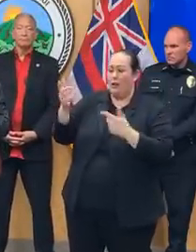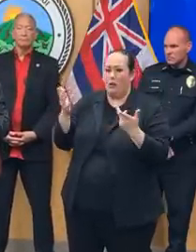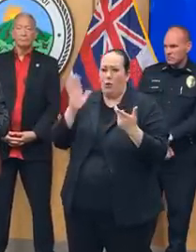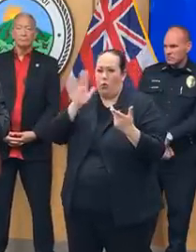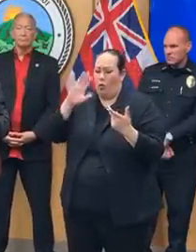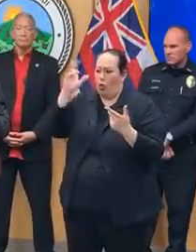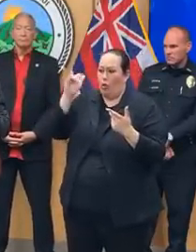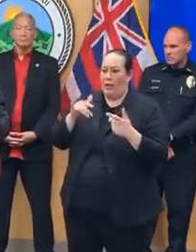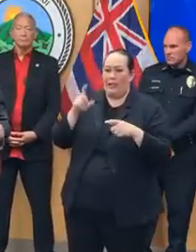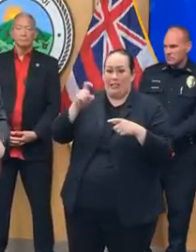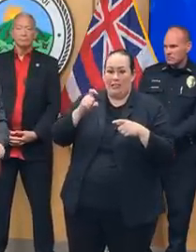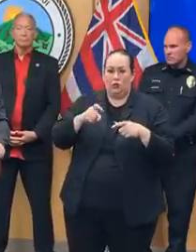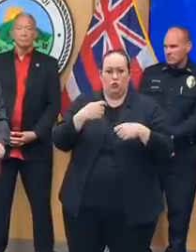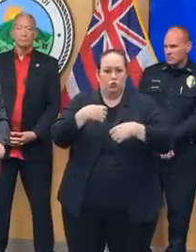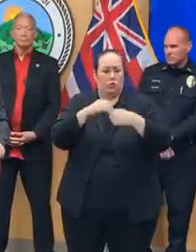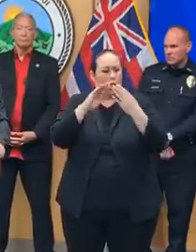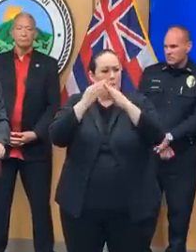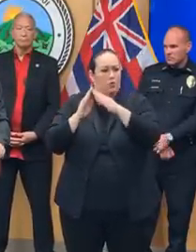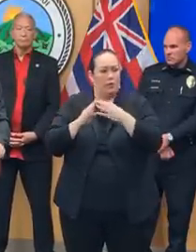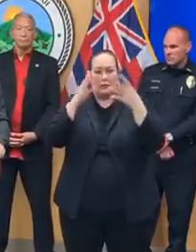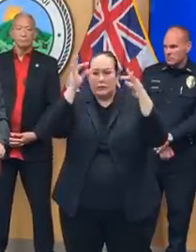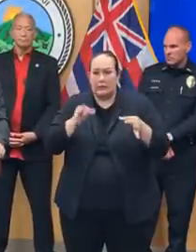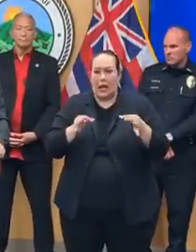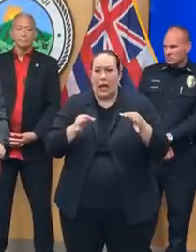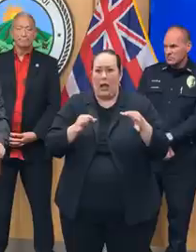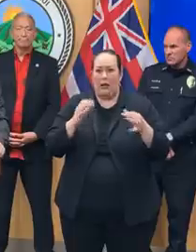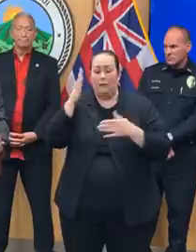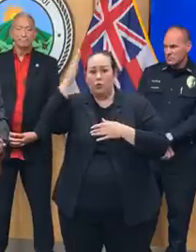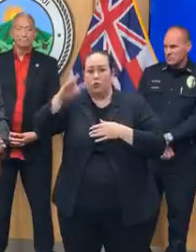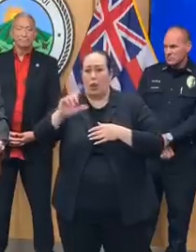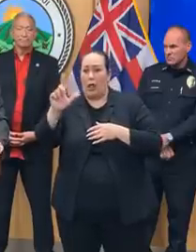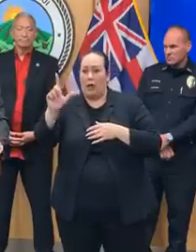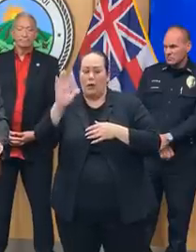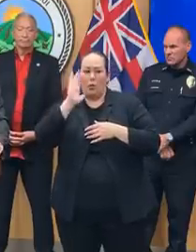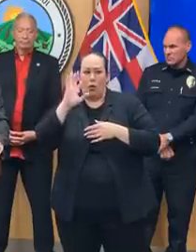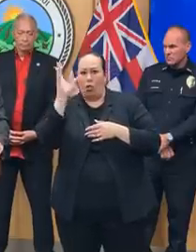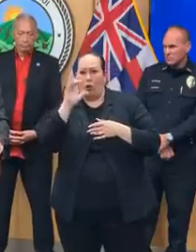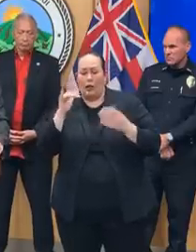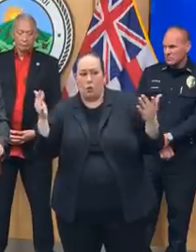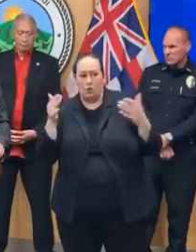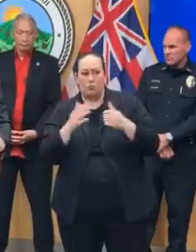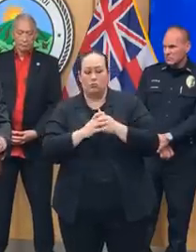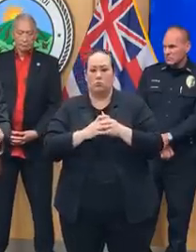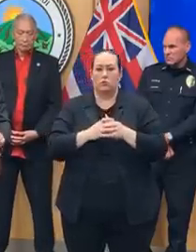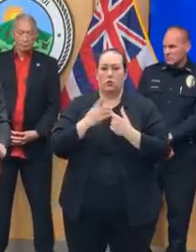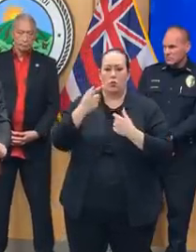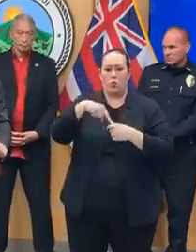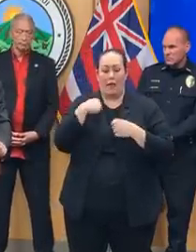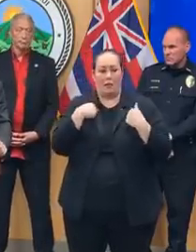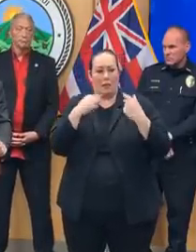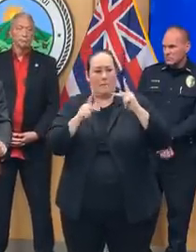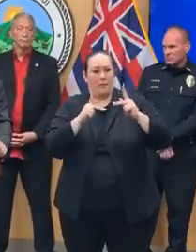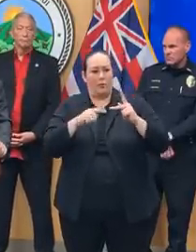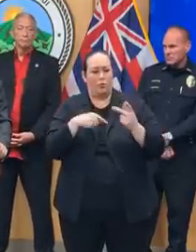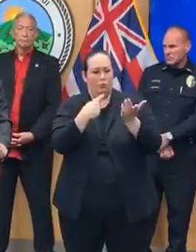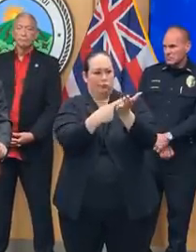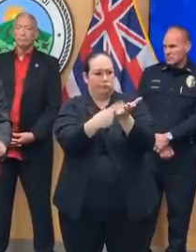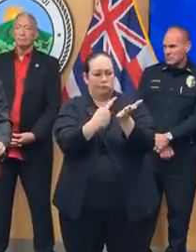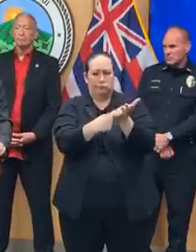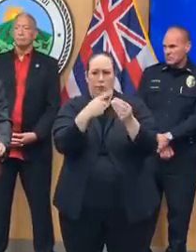is a decision that has to be made as a community. So we've begun to put together individuals that would like to contribute to that discussion. As you heard earlier, Mayor